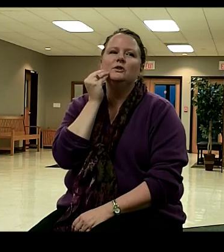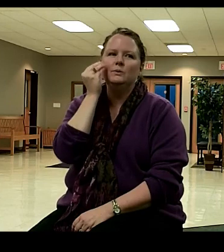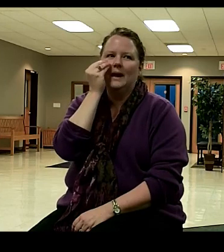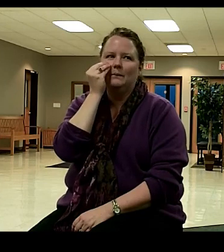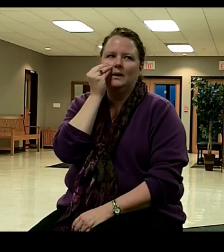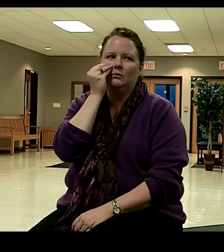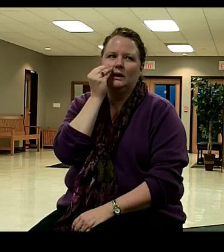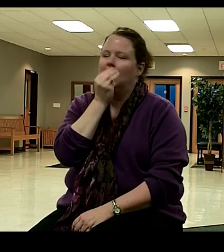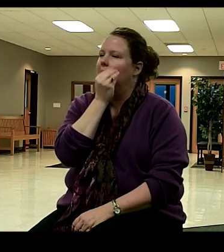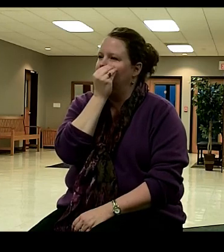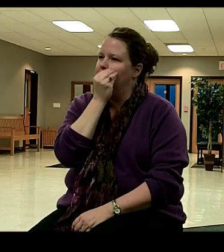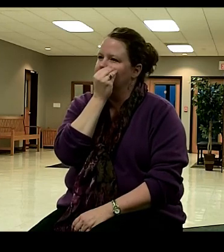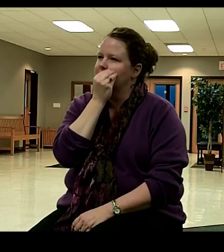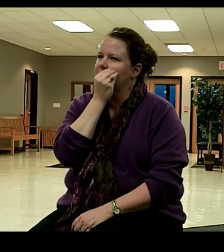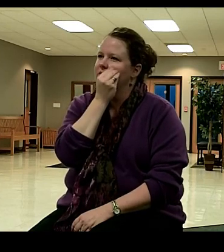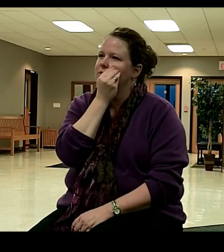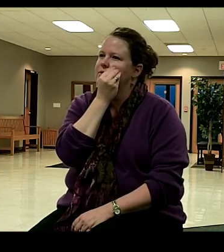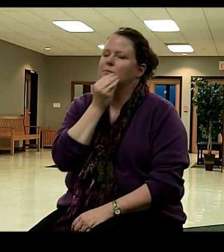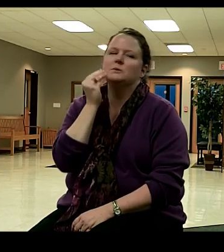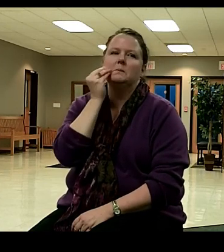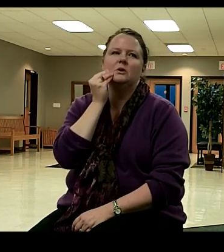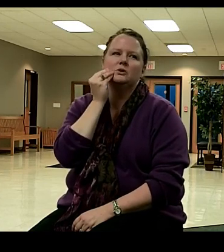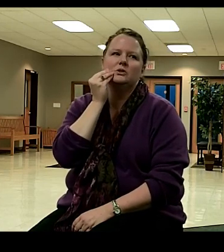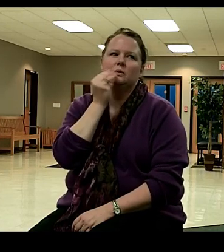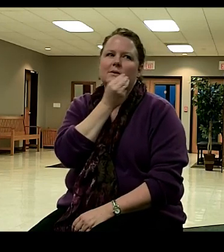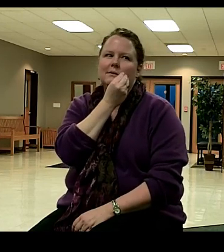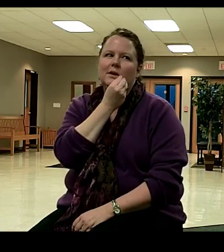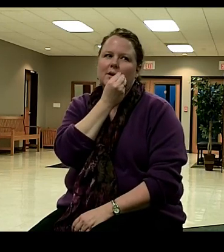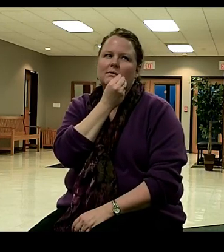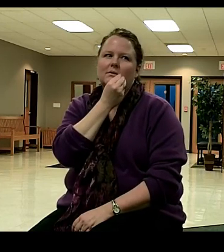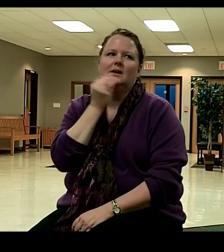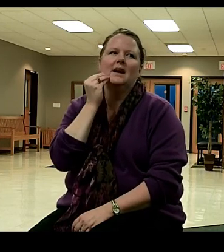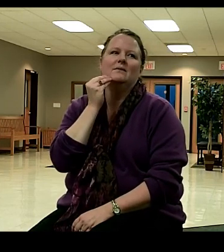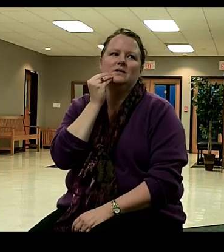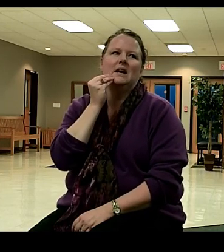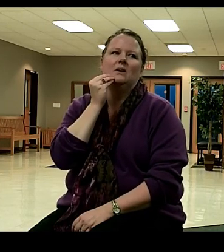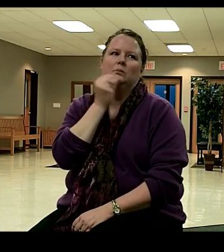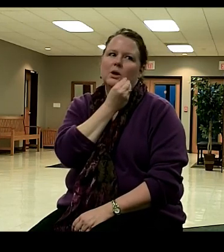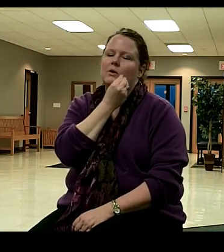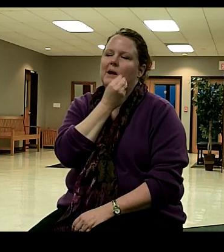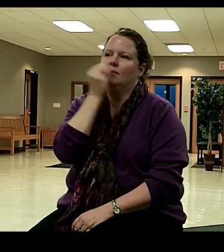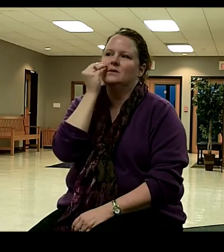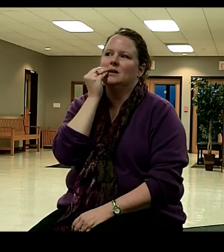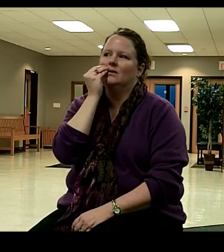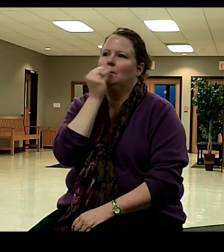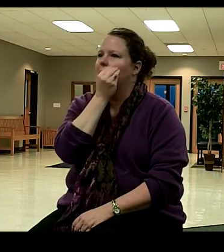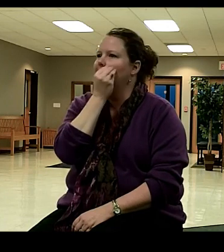do napkin really high, it gets confused. So most people usually do it, you know, kind of down below their mouth instead of up on their